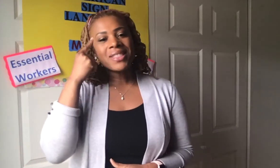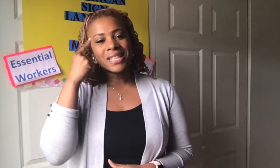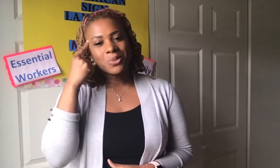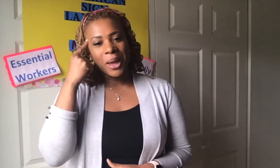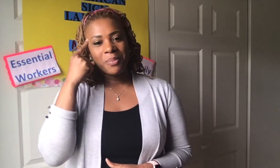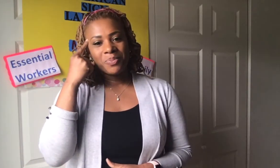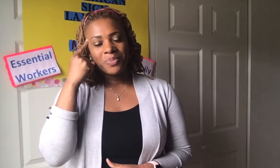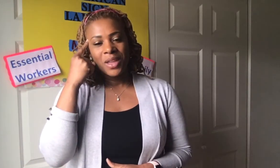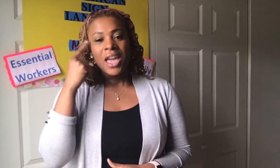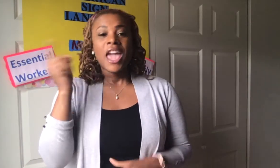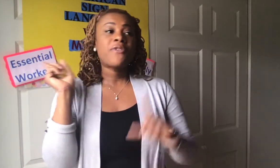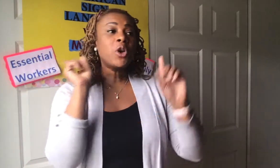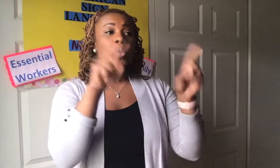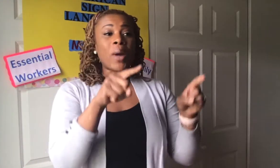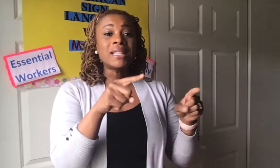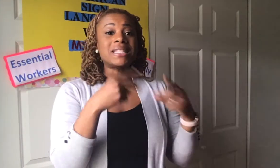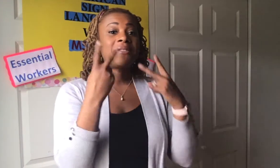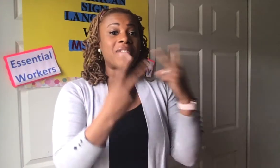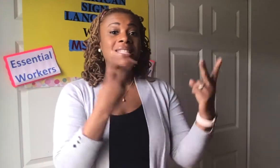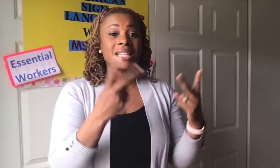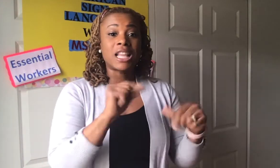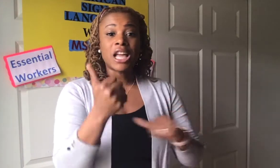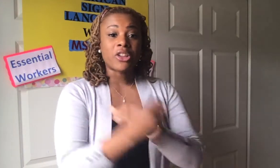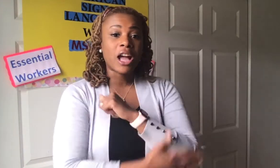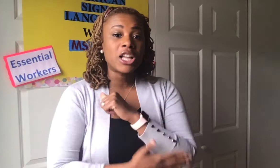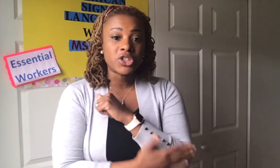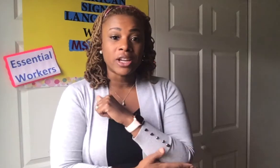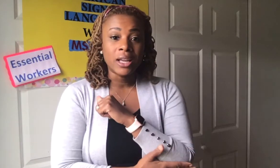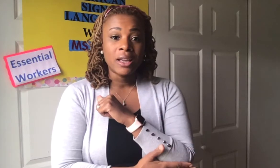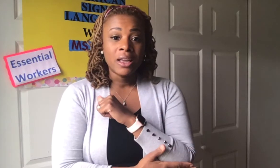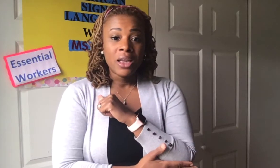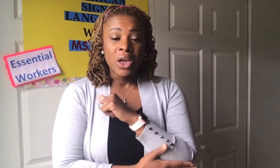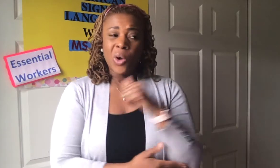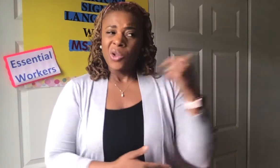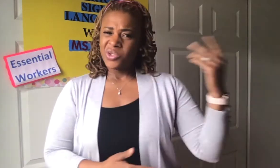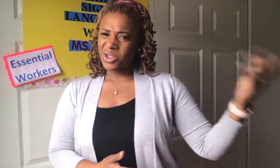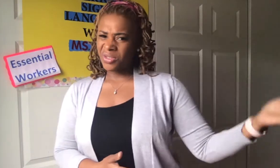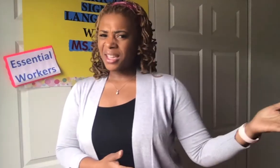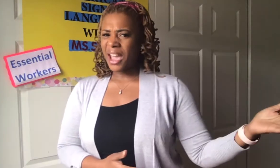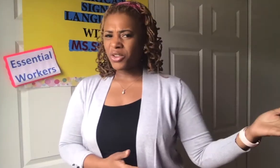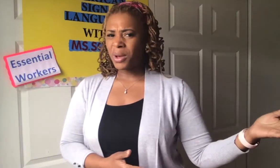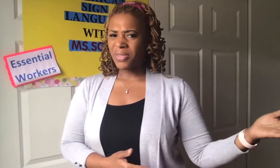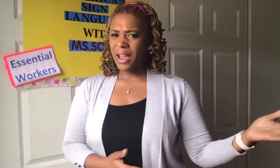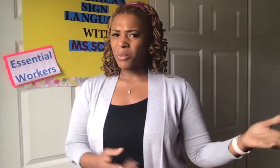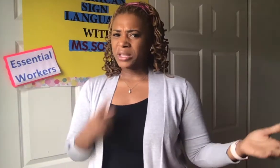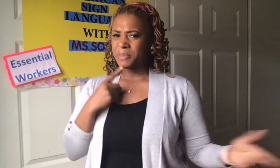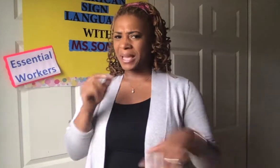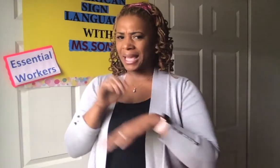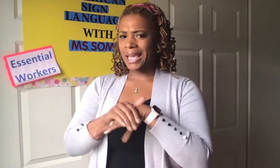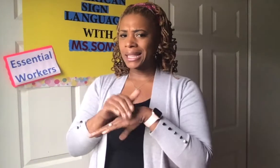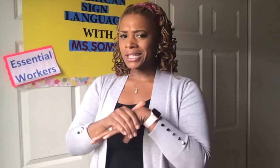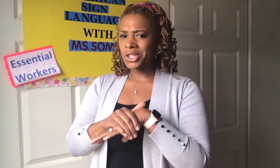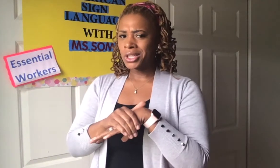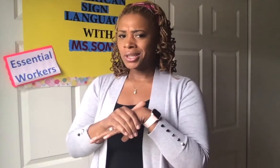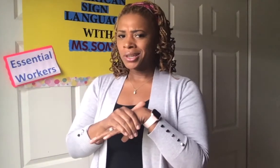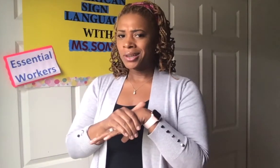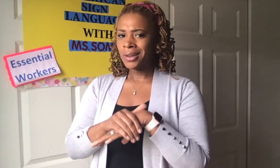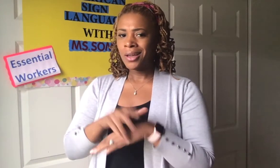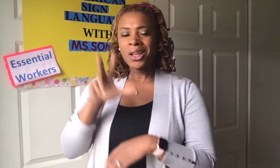this way. If you went to visit another country, do you think everyone there would speak English?